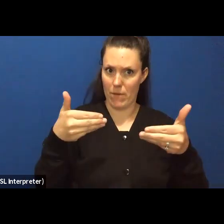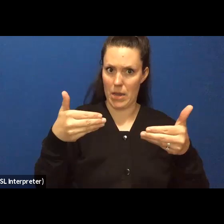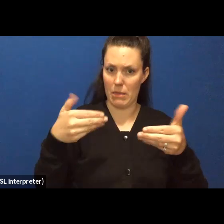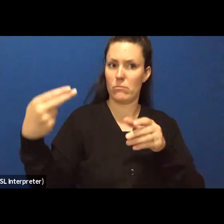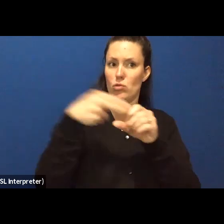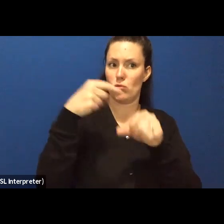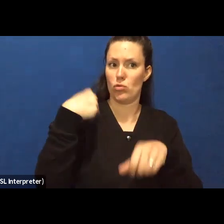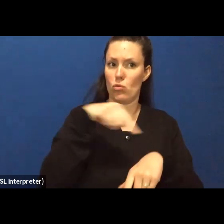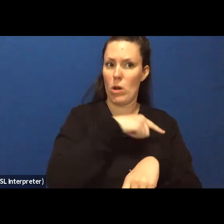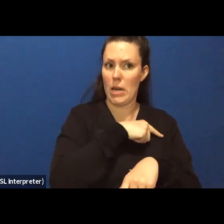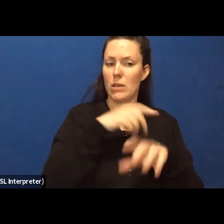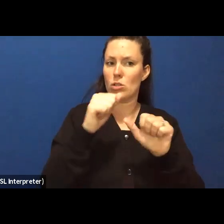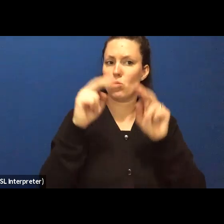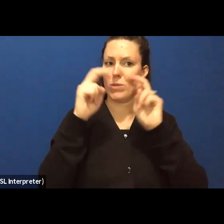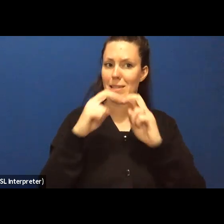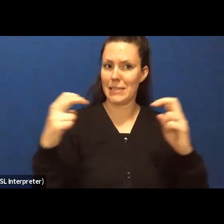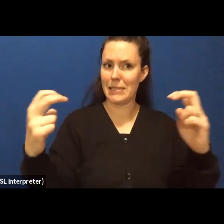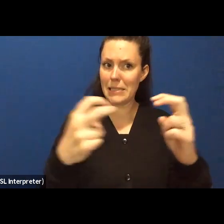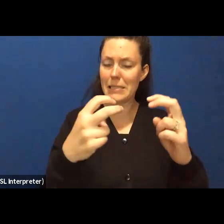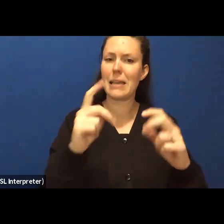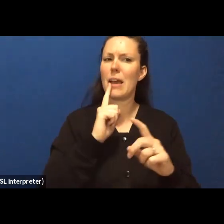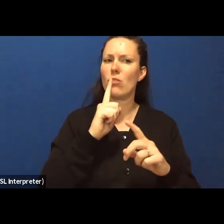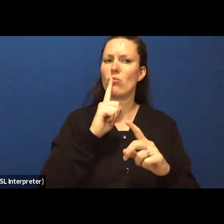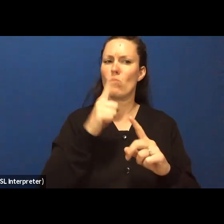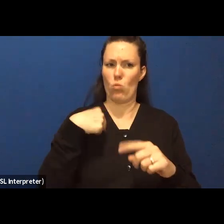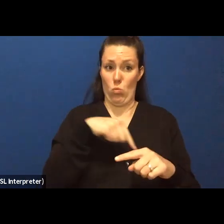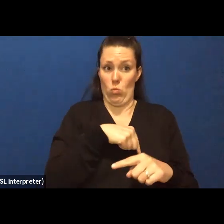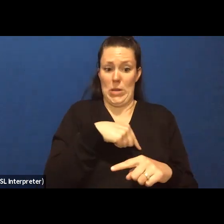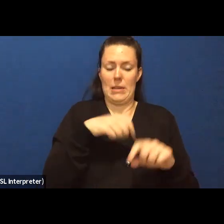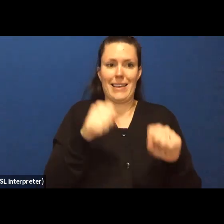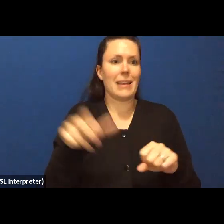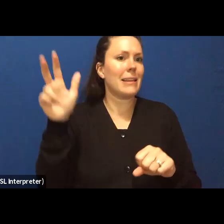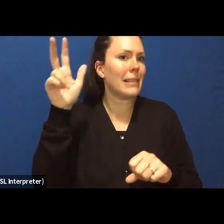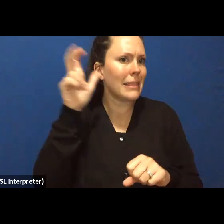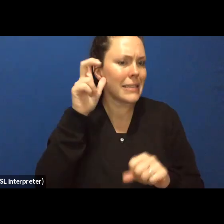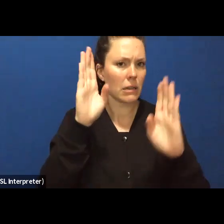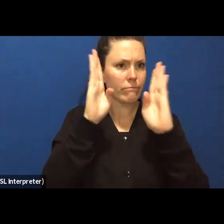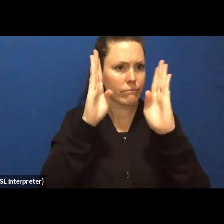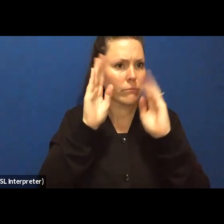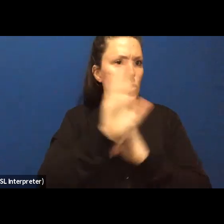to sit down and listen to what their needs are.